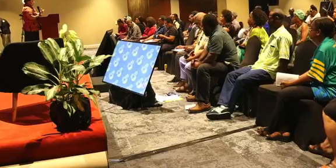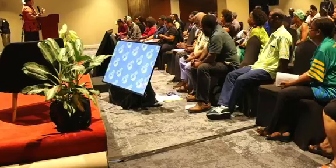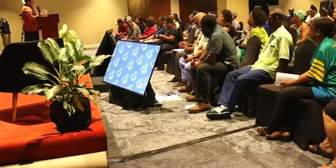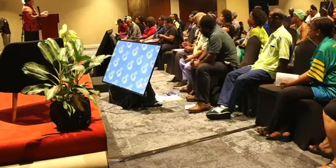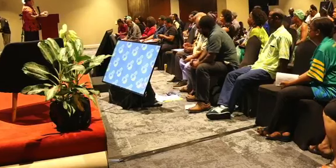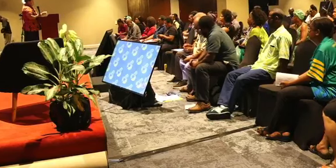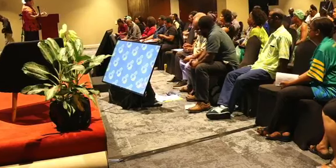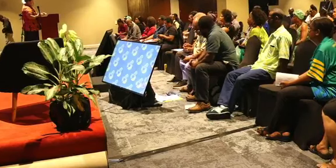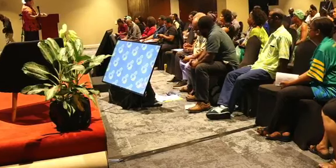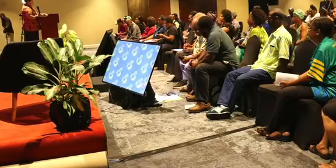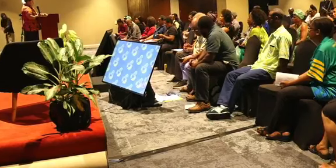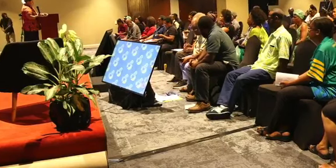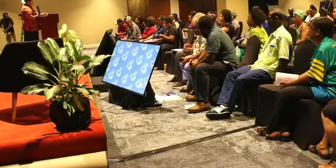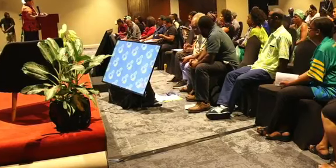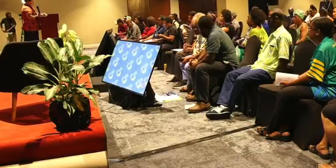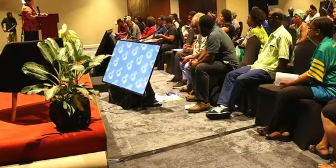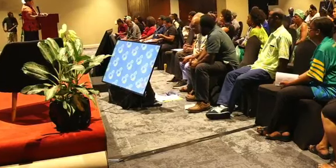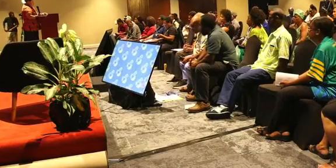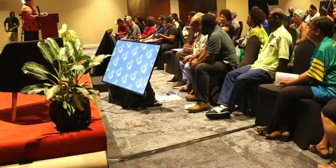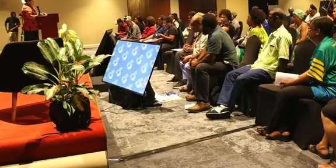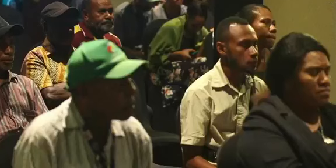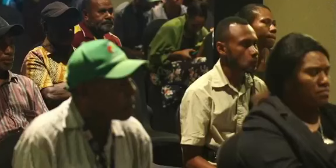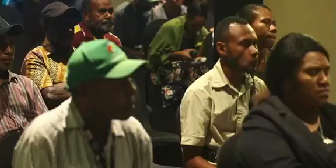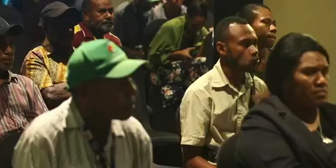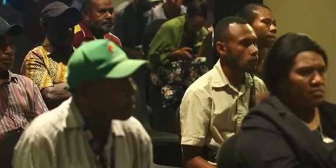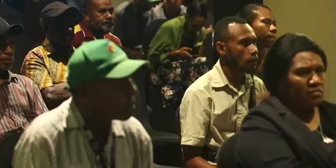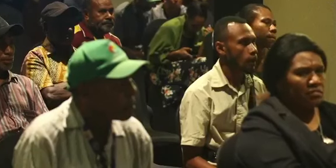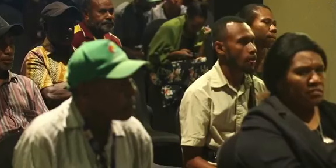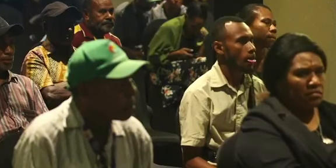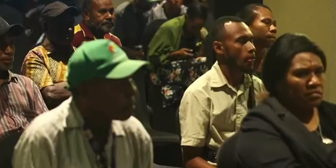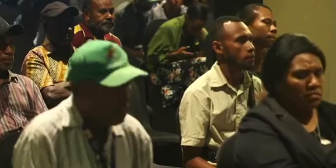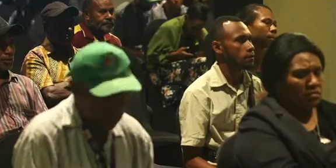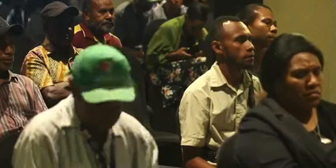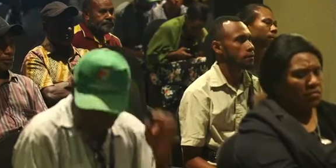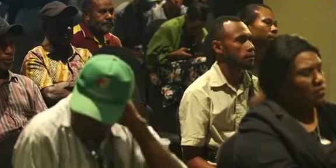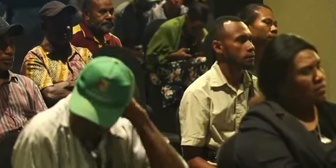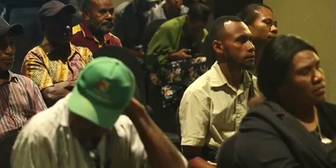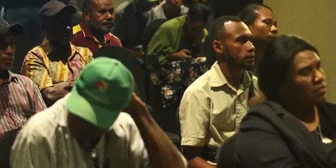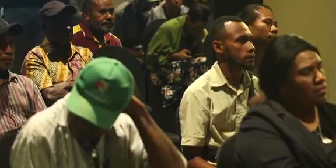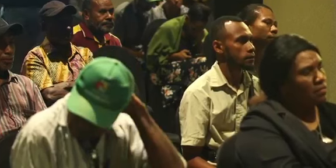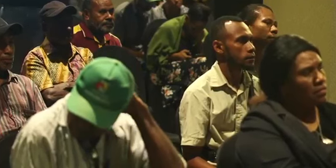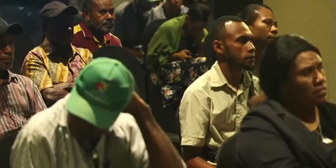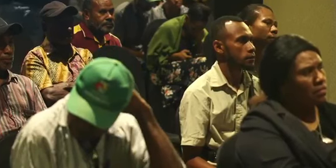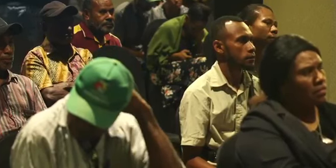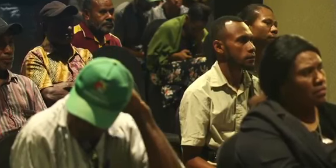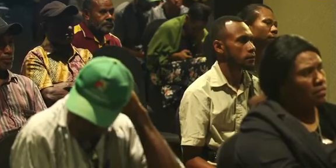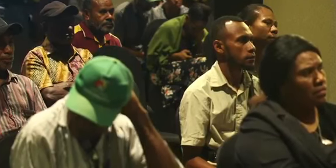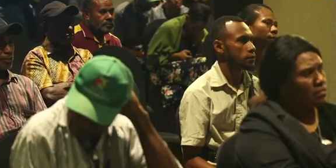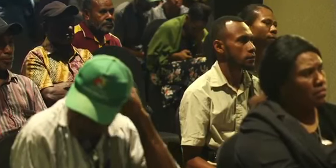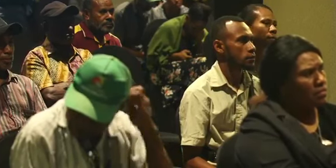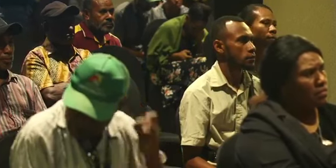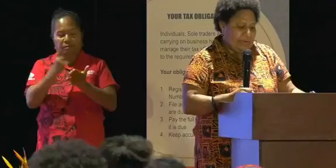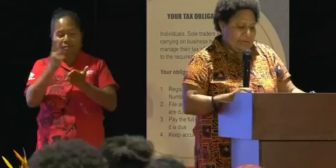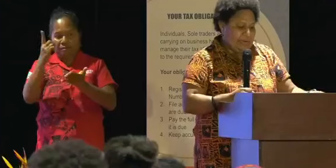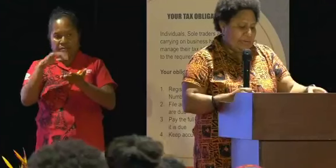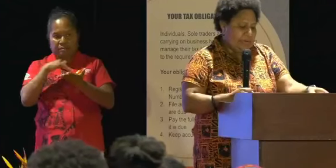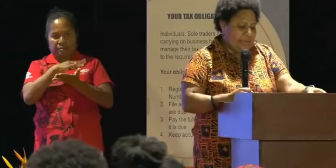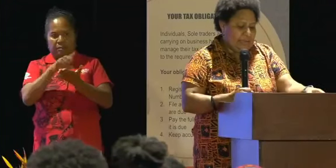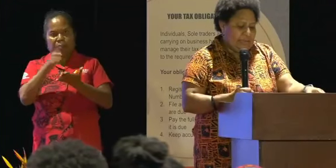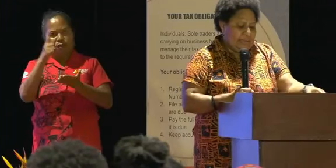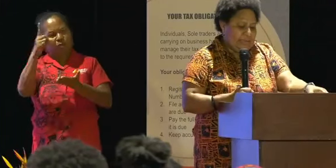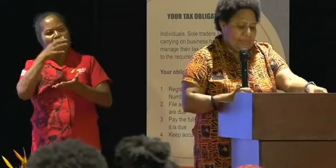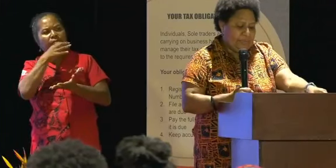stuff to help him you. So lo ending by me just sharing one blood story. He got one plan